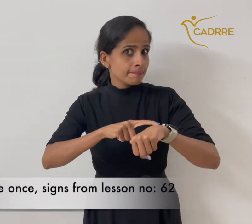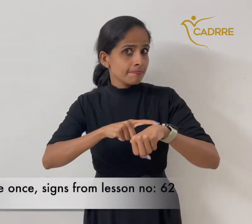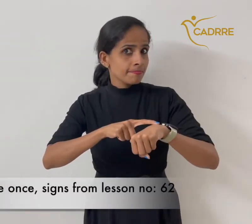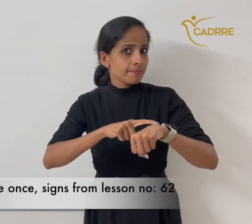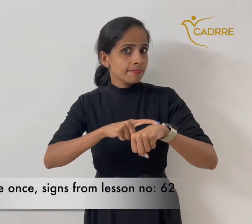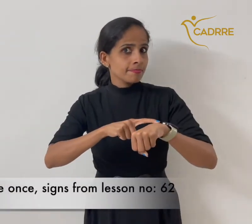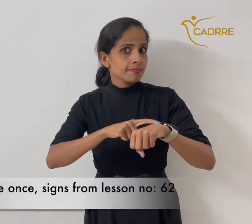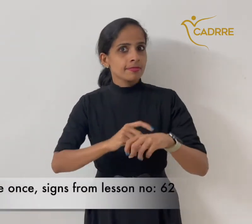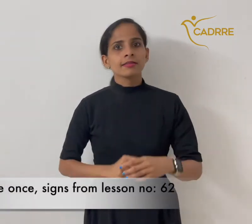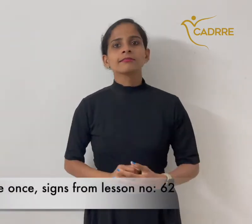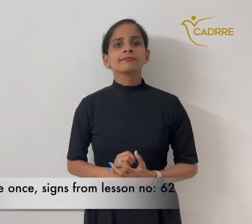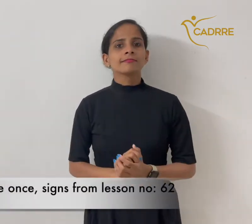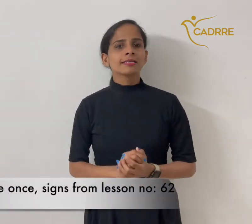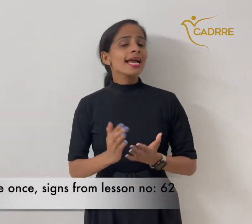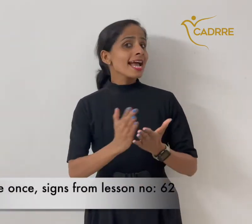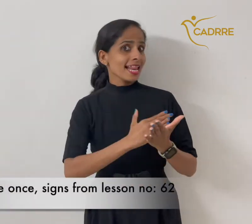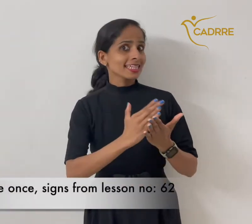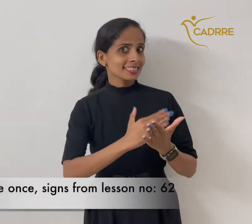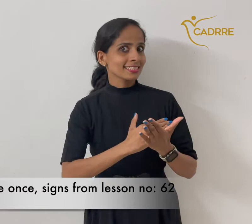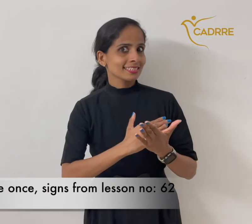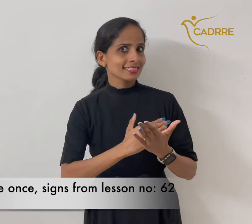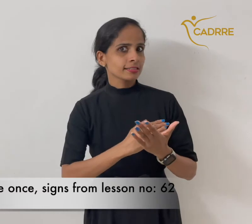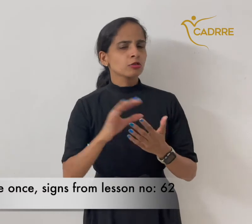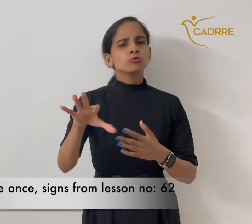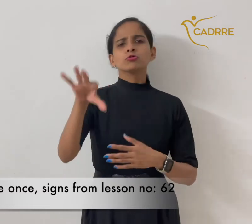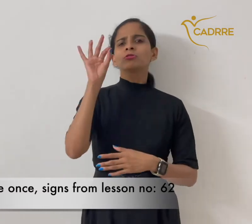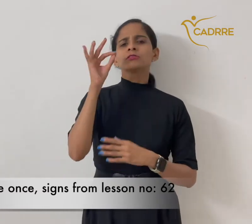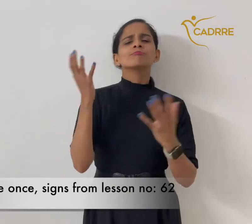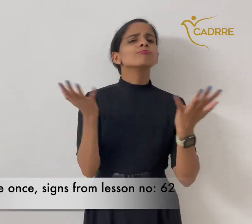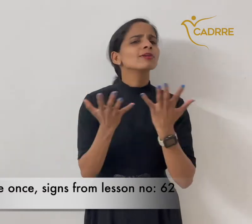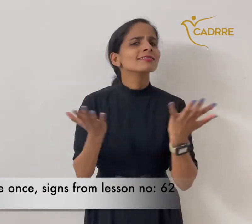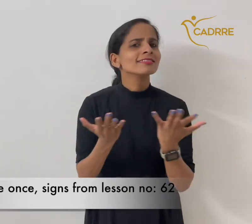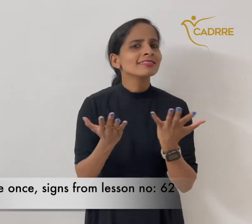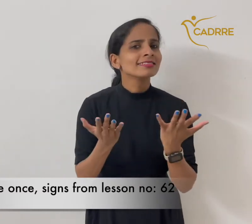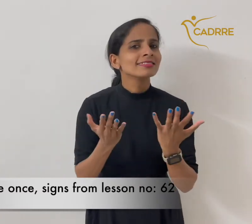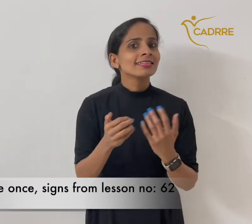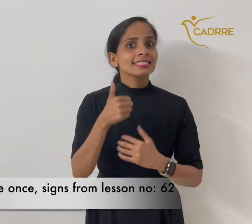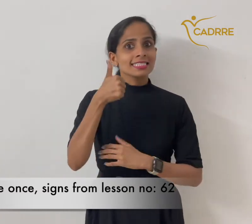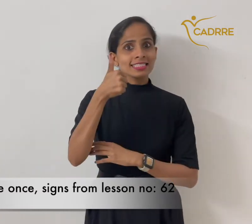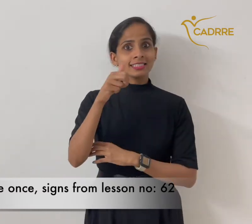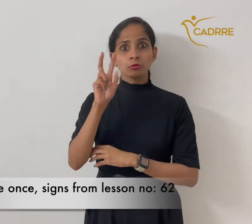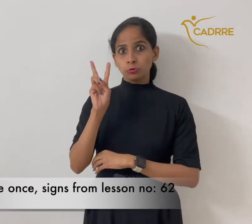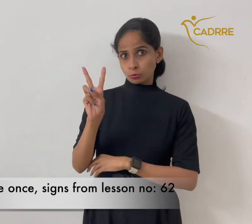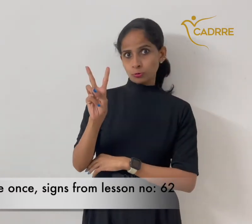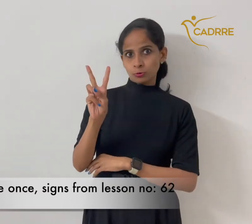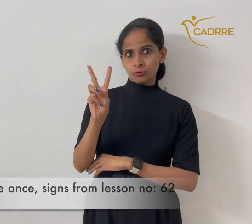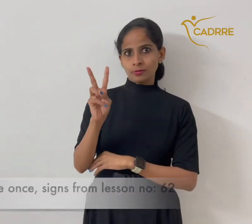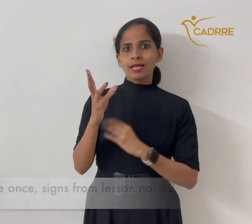Let us practice once signs from lesson number 62.